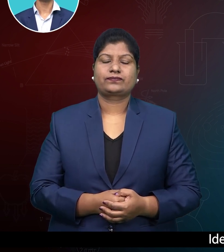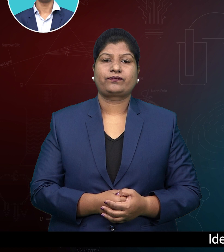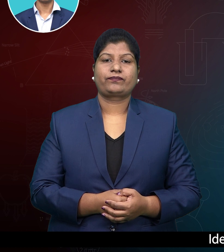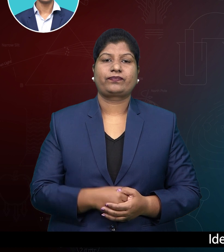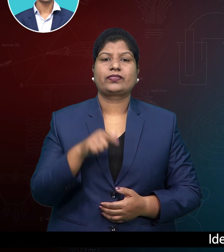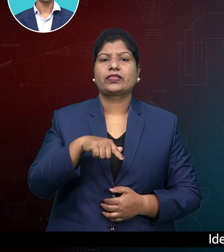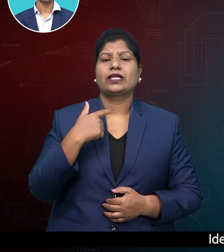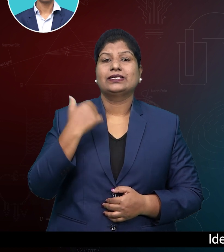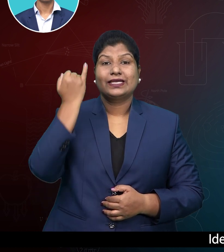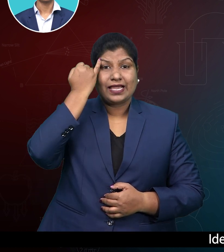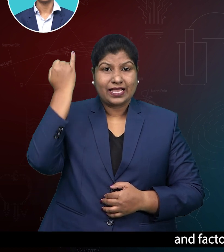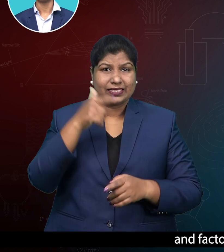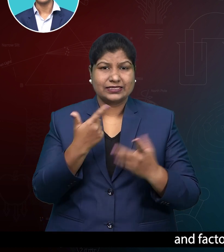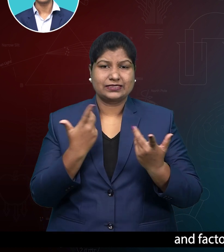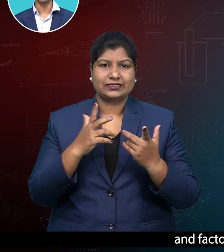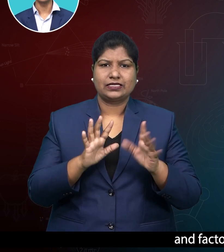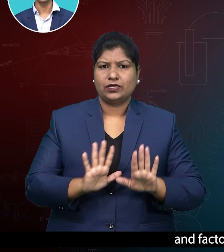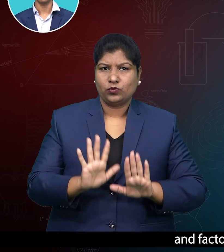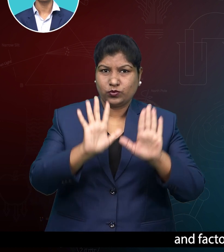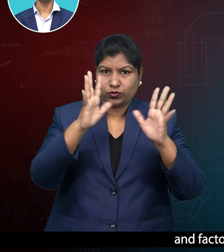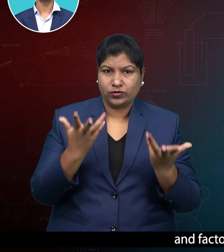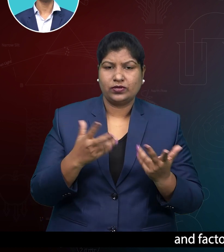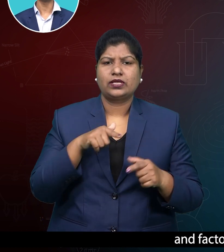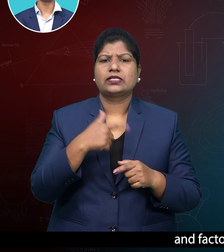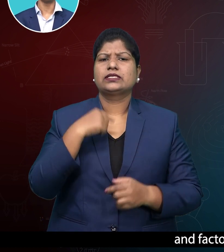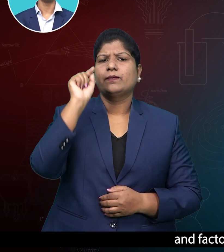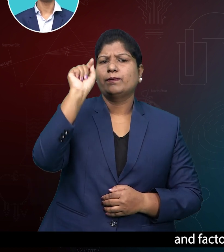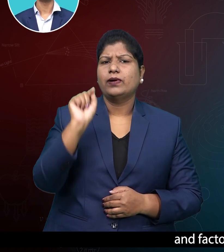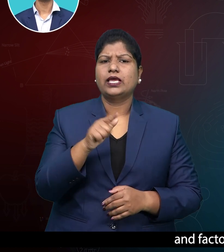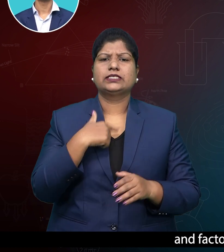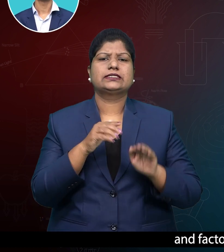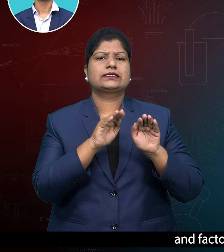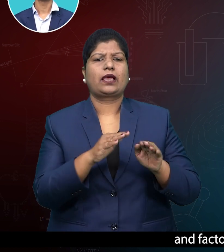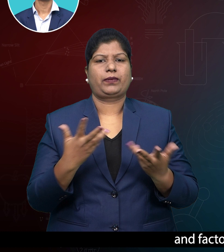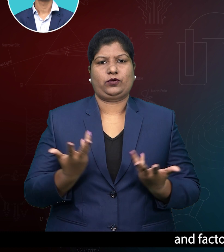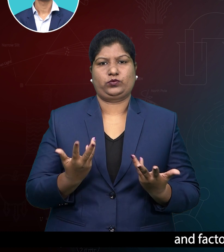Idea of evaporation and factors on which it depends.